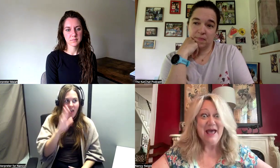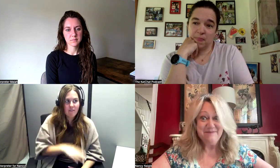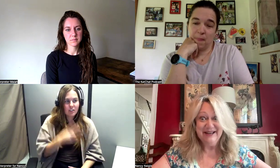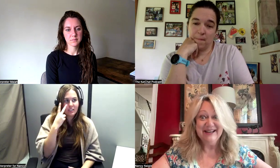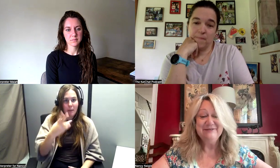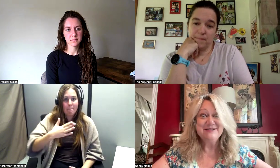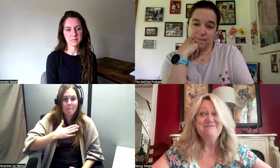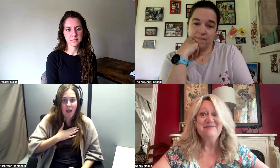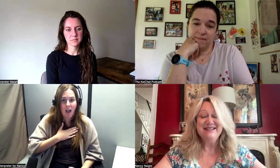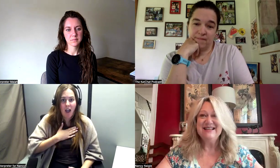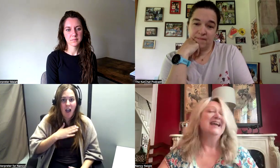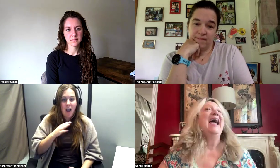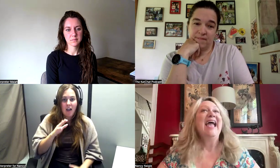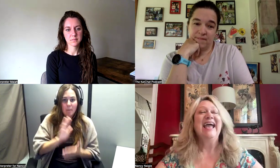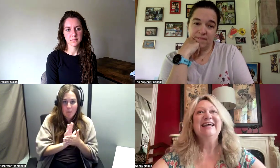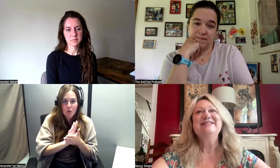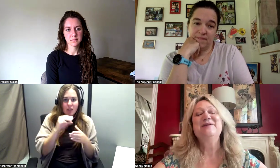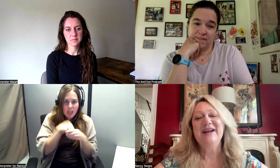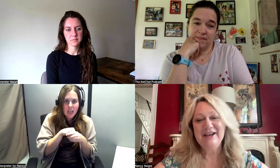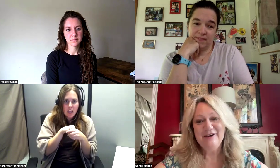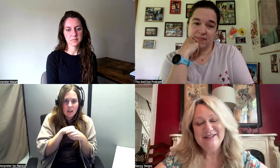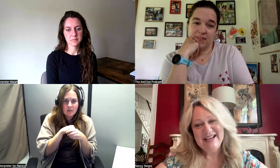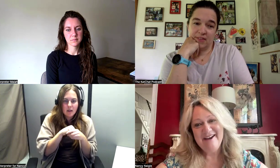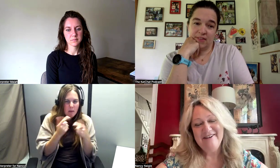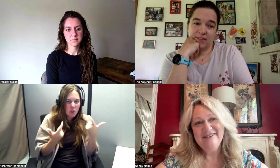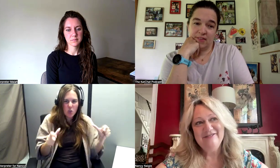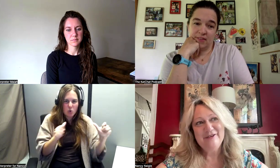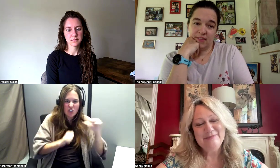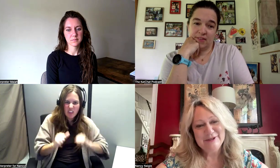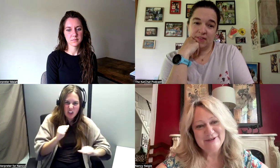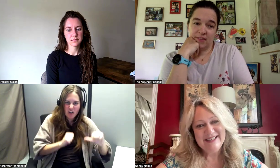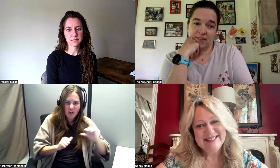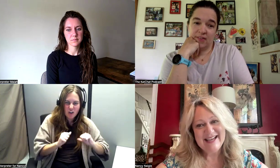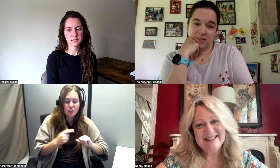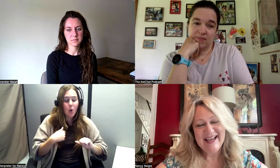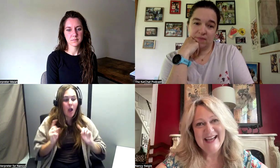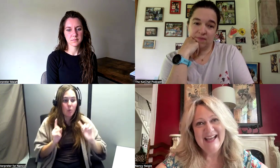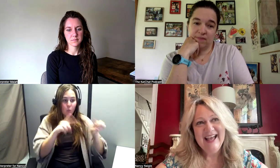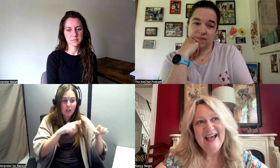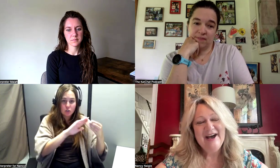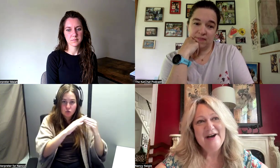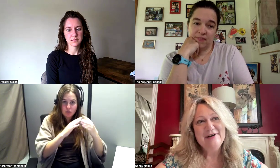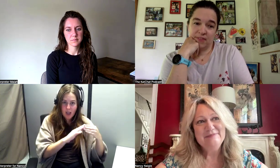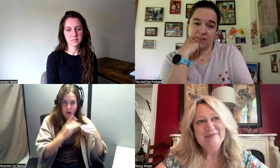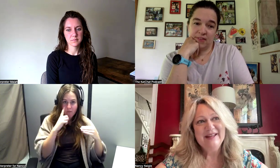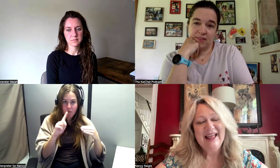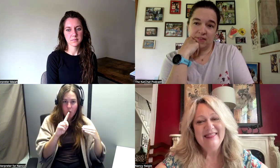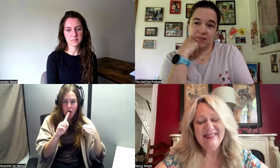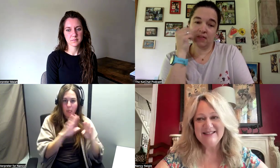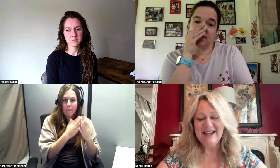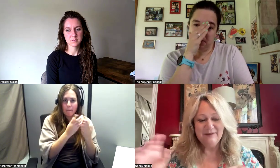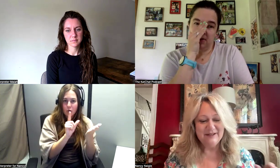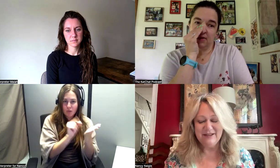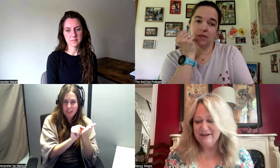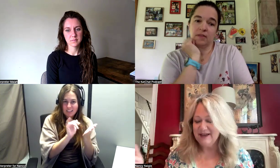screen that big. It was amazing. And so when I go to town for the book release that day,